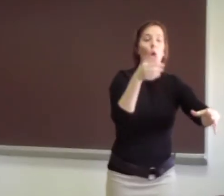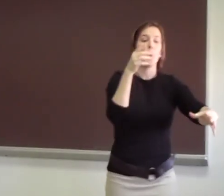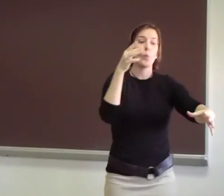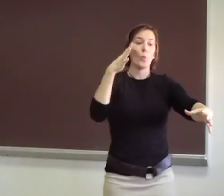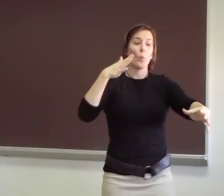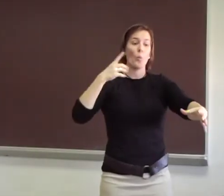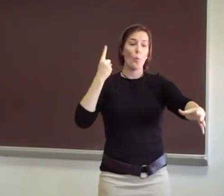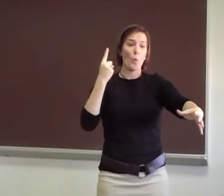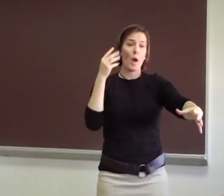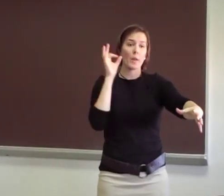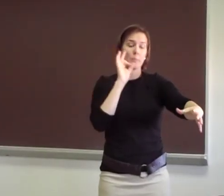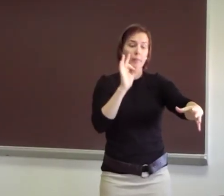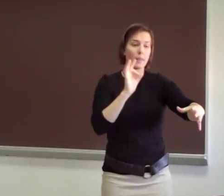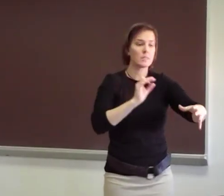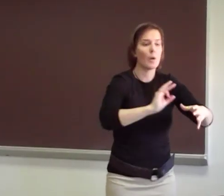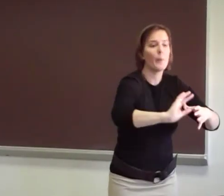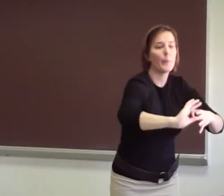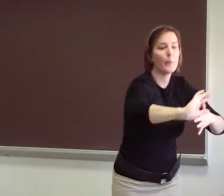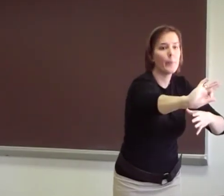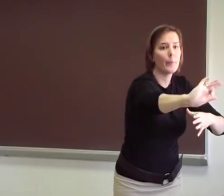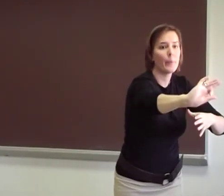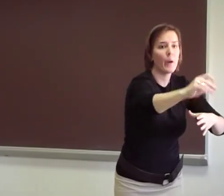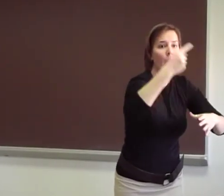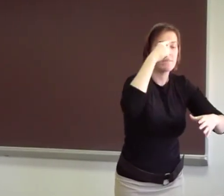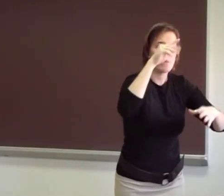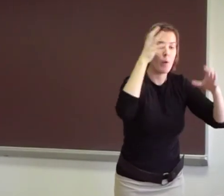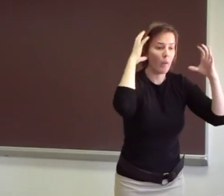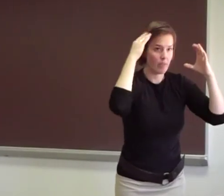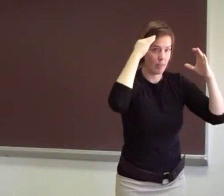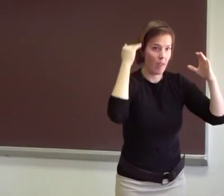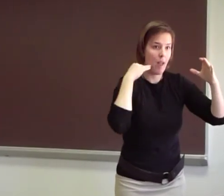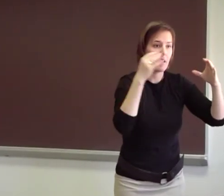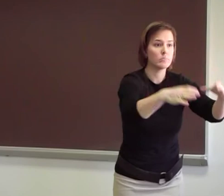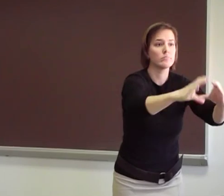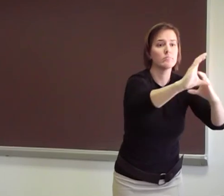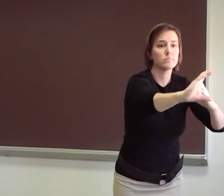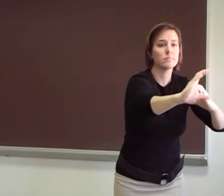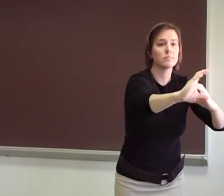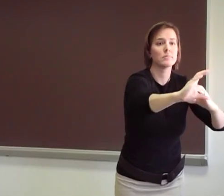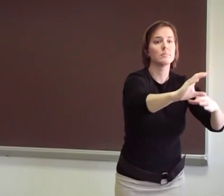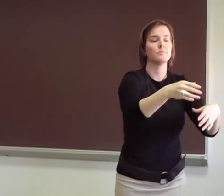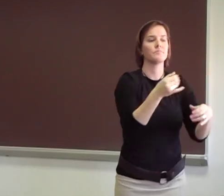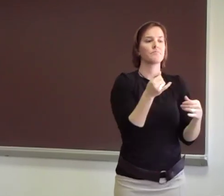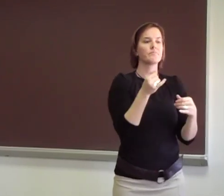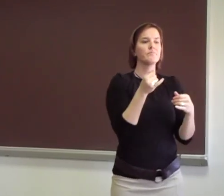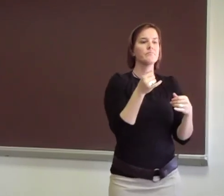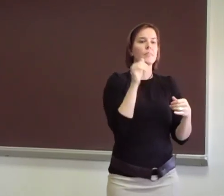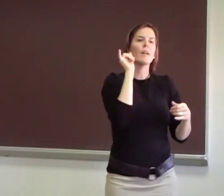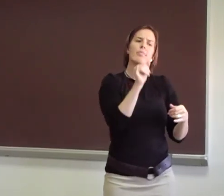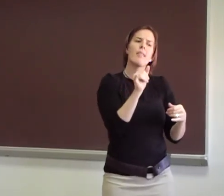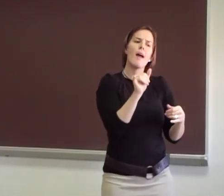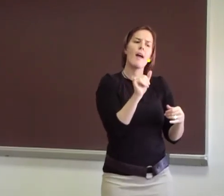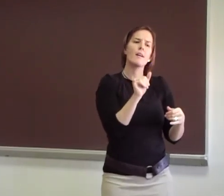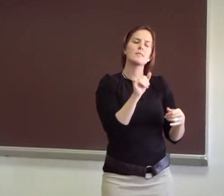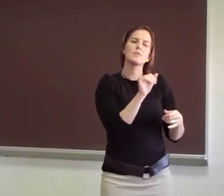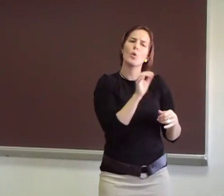head, the neck and head. And you see this is just sort of like a line in space. You've got